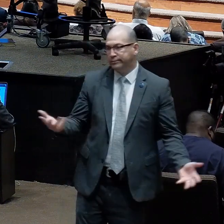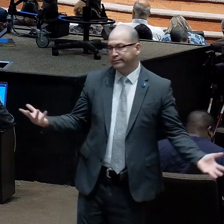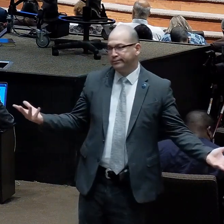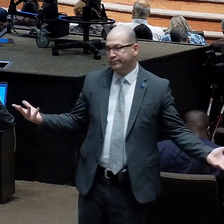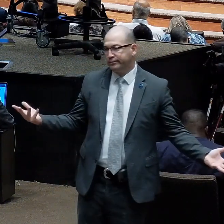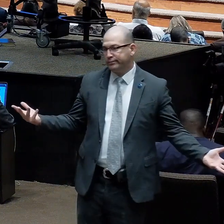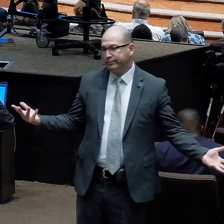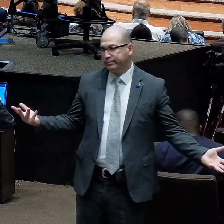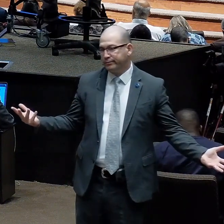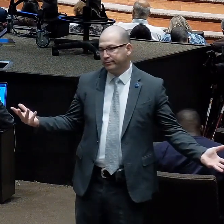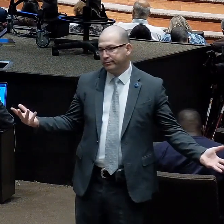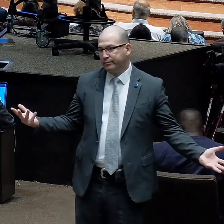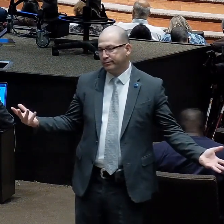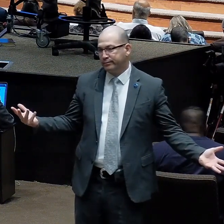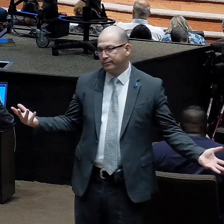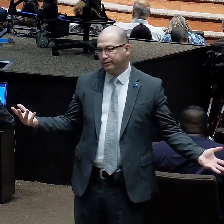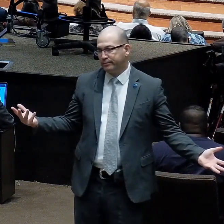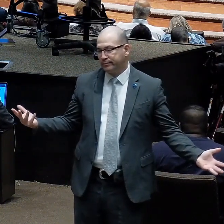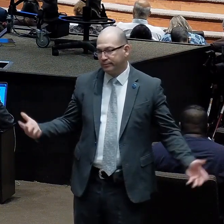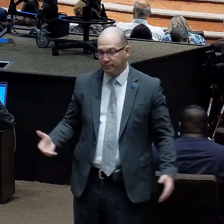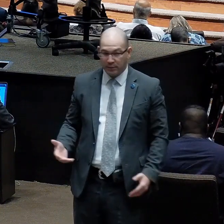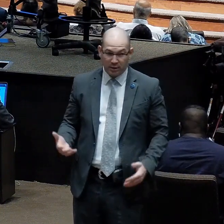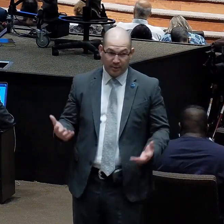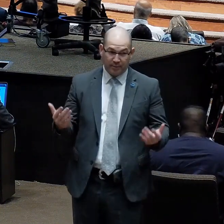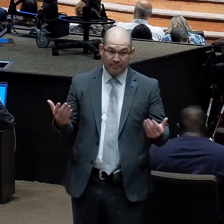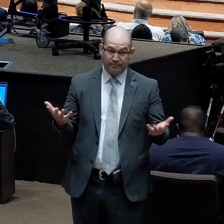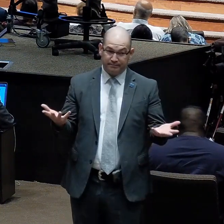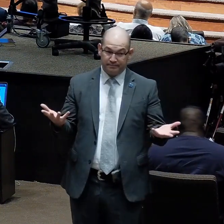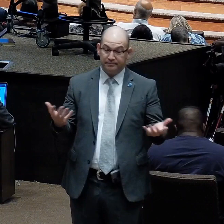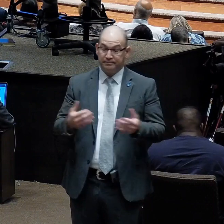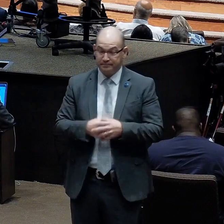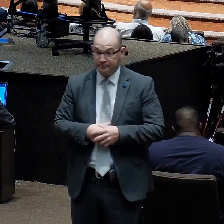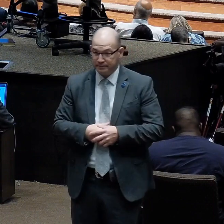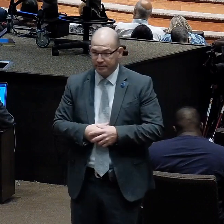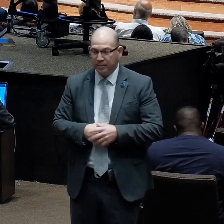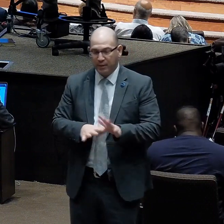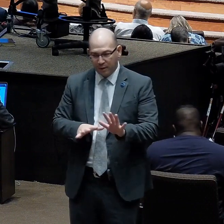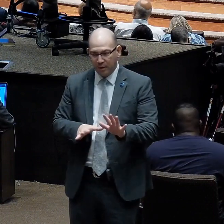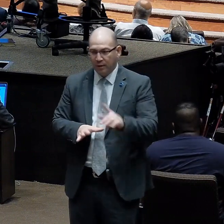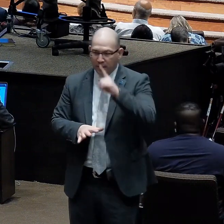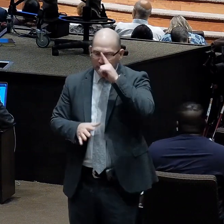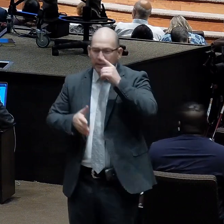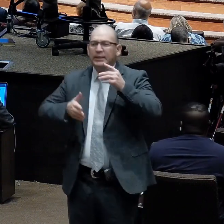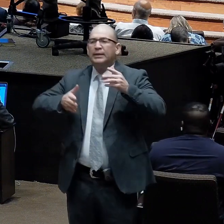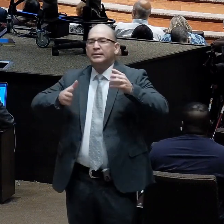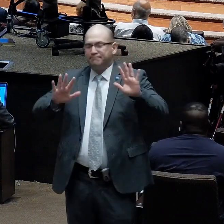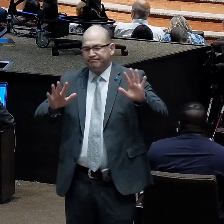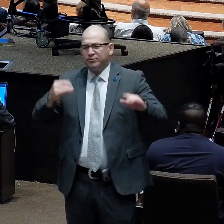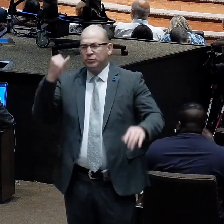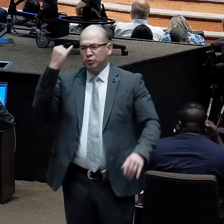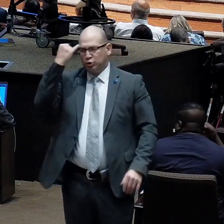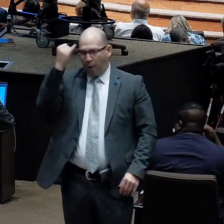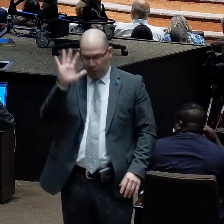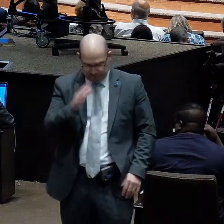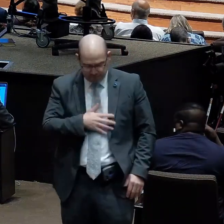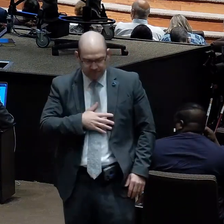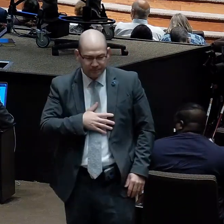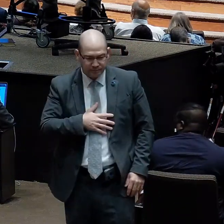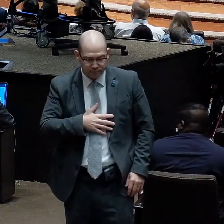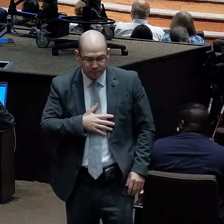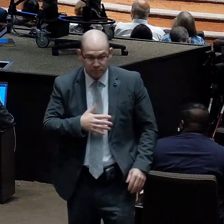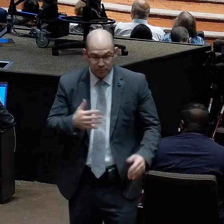Okay. Come on now. Let's just say that one day, come on, help me,